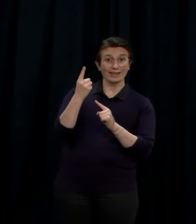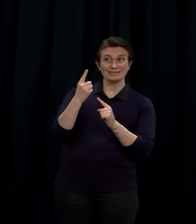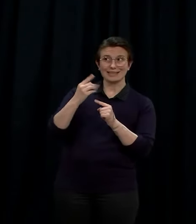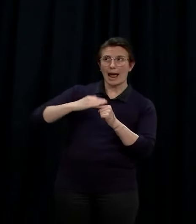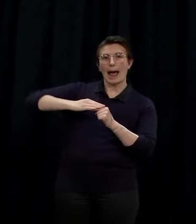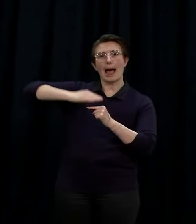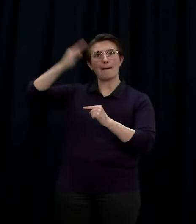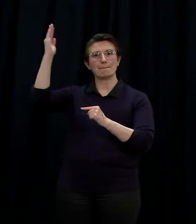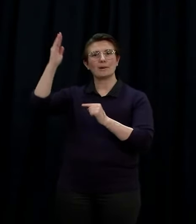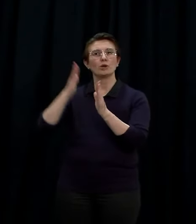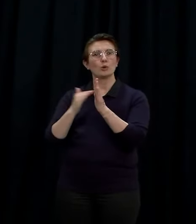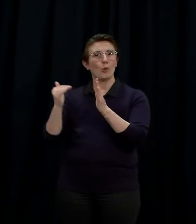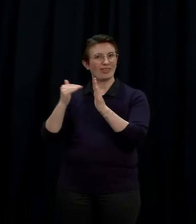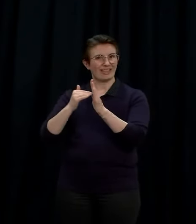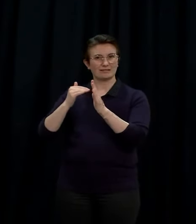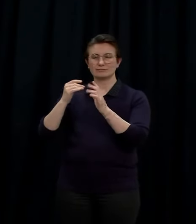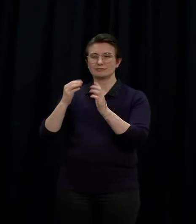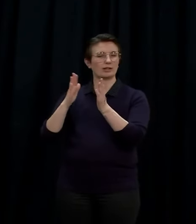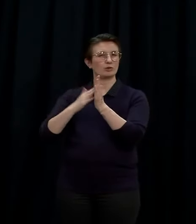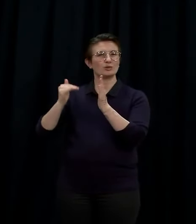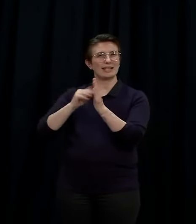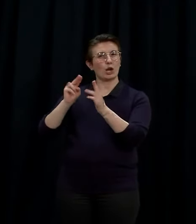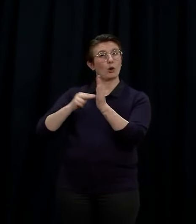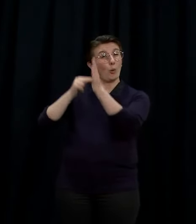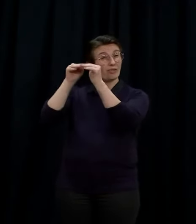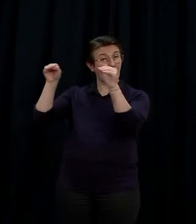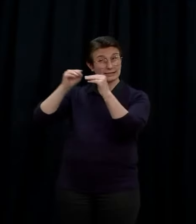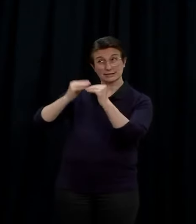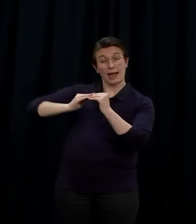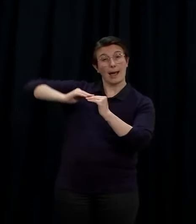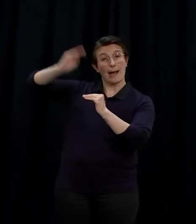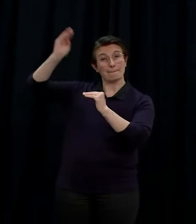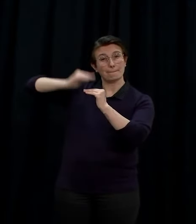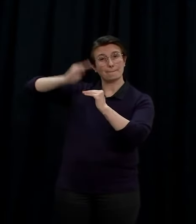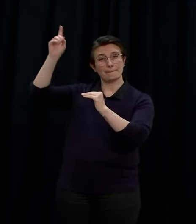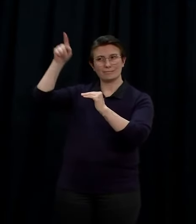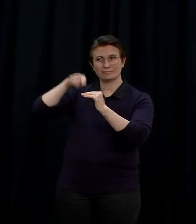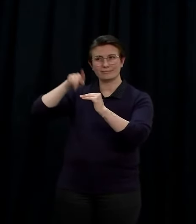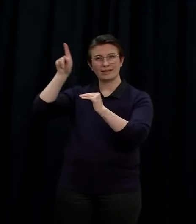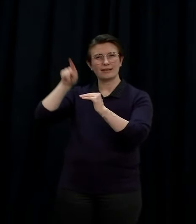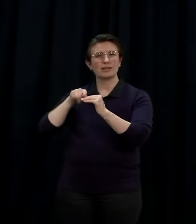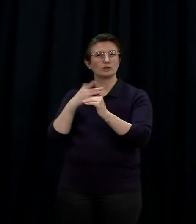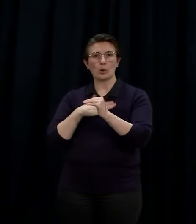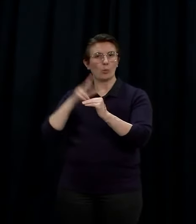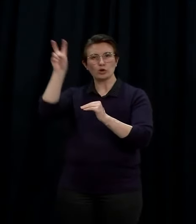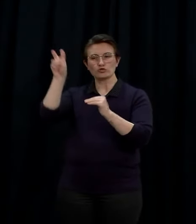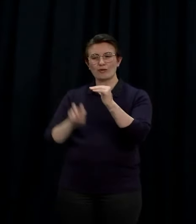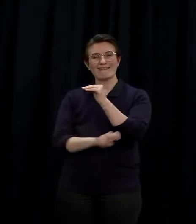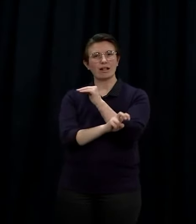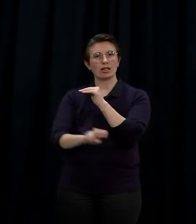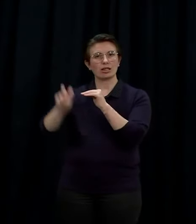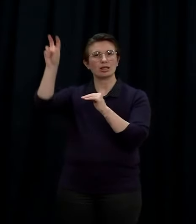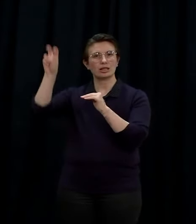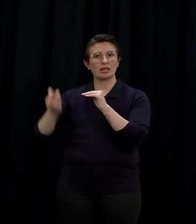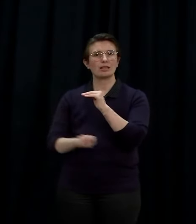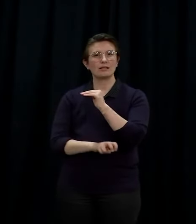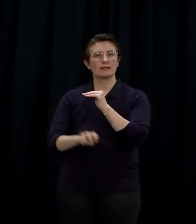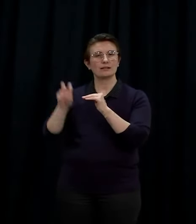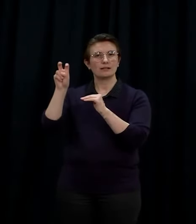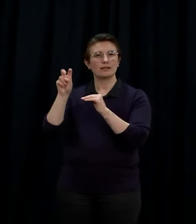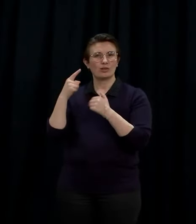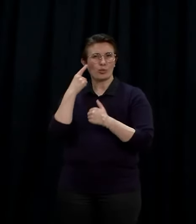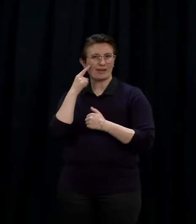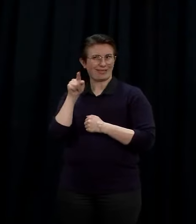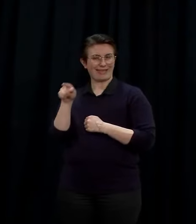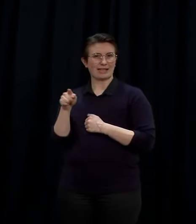talk about transit routes. Yeah. And can I clarify one of your responses when you said that if you'd been overcautious, you might look at it or